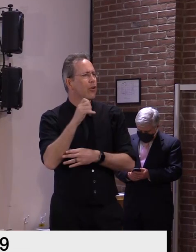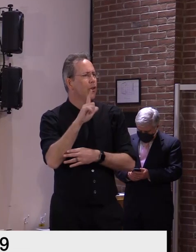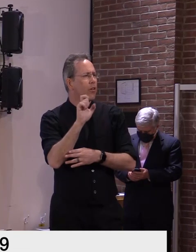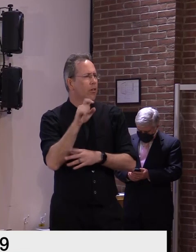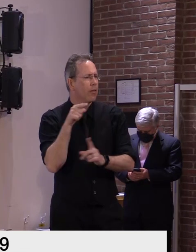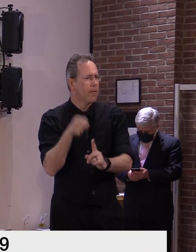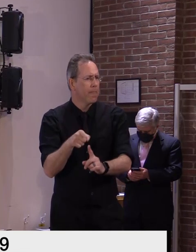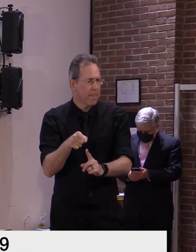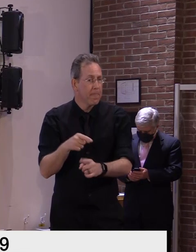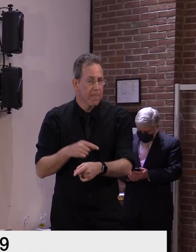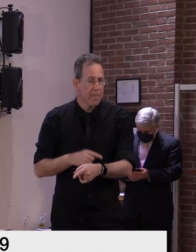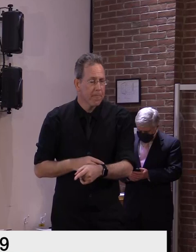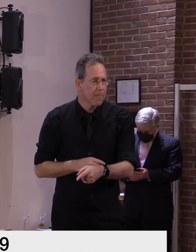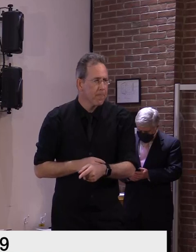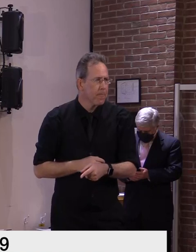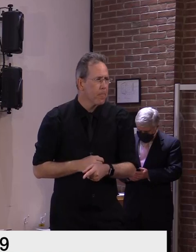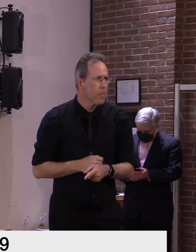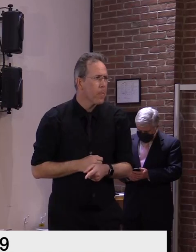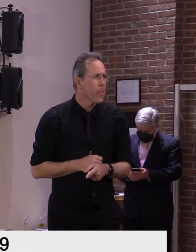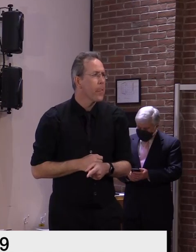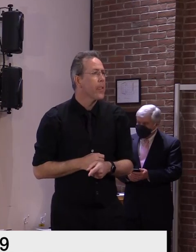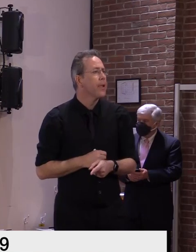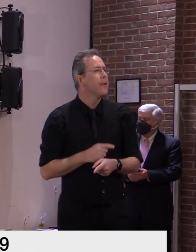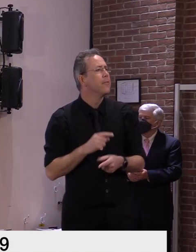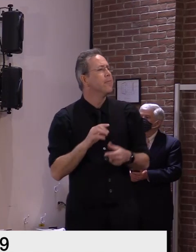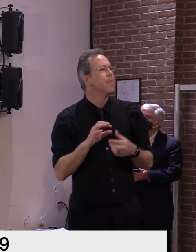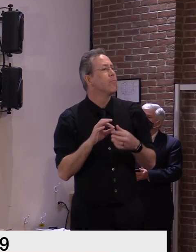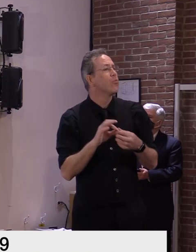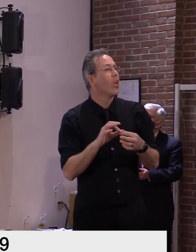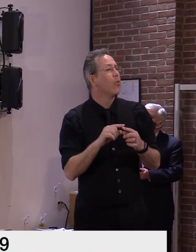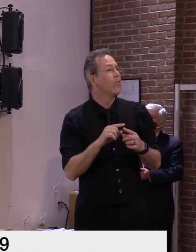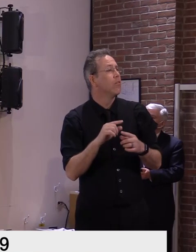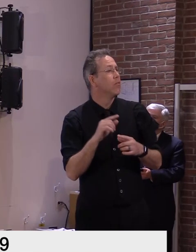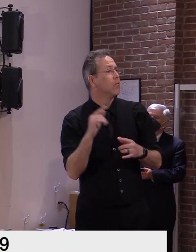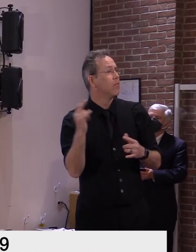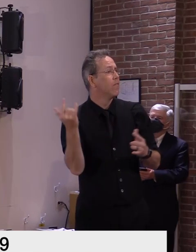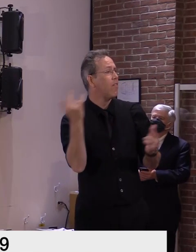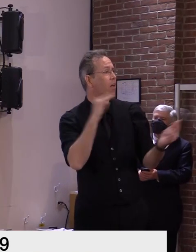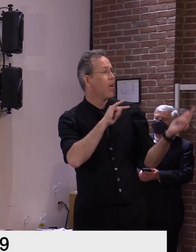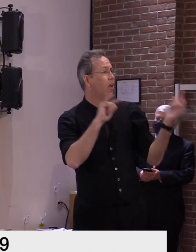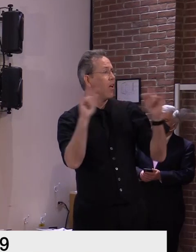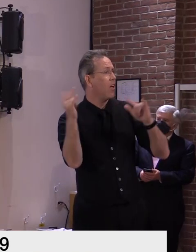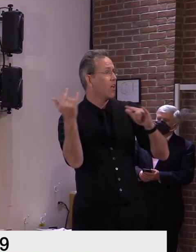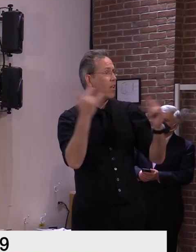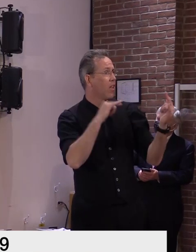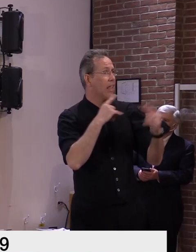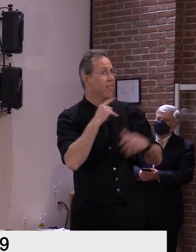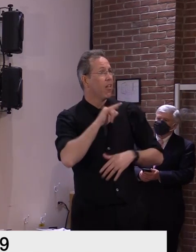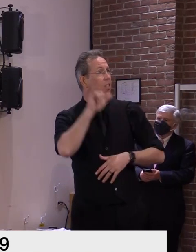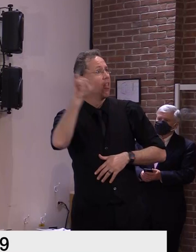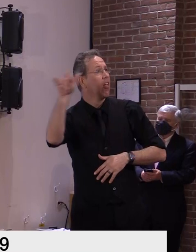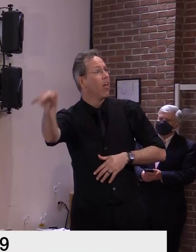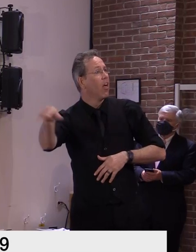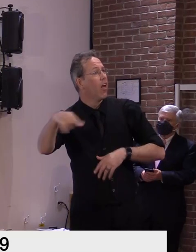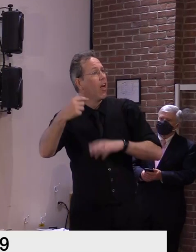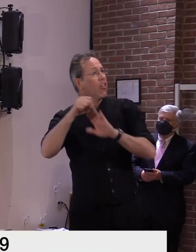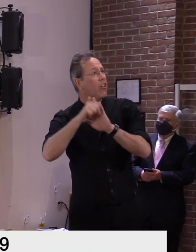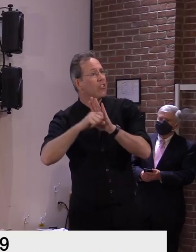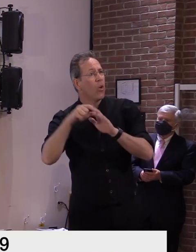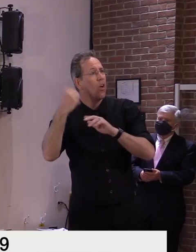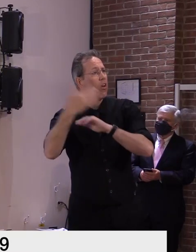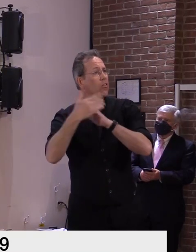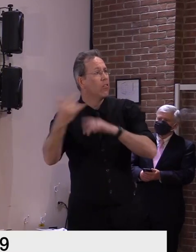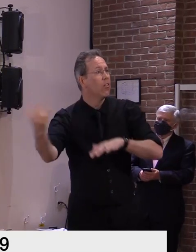by plane does not require quarantine, only proof of a negative test within 3 days? Yeah, I can answer. I can.